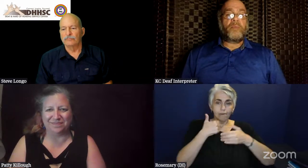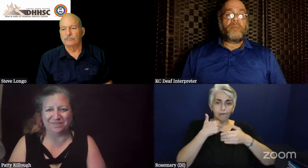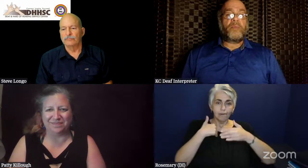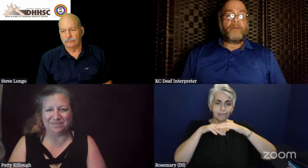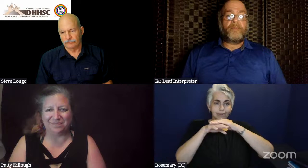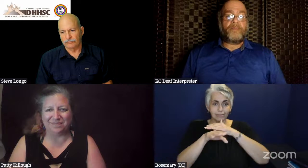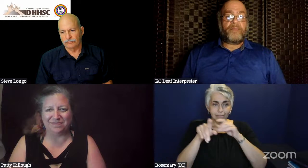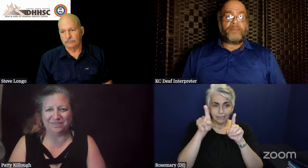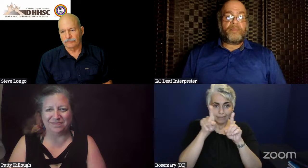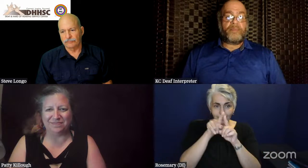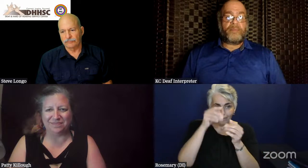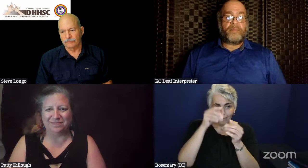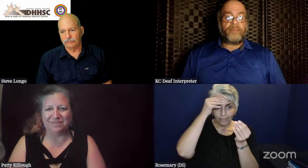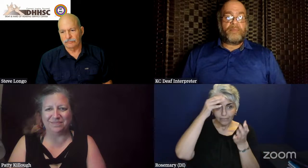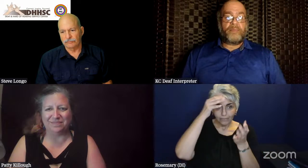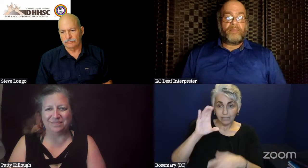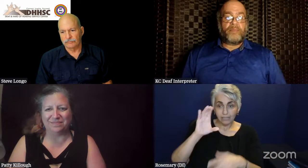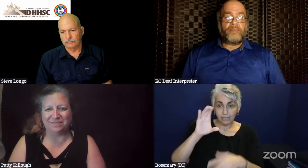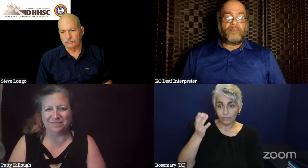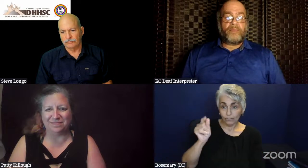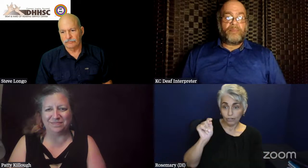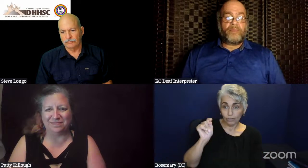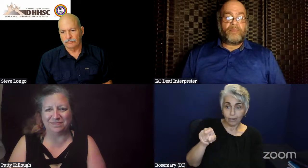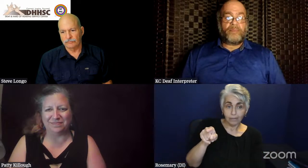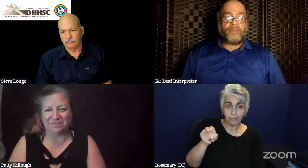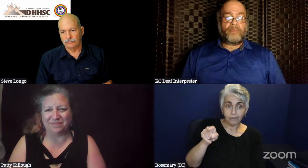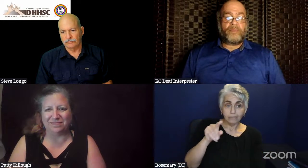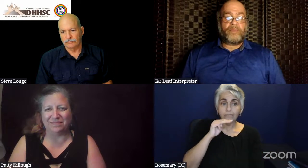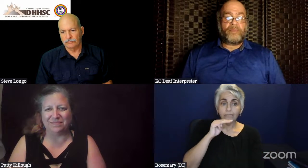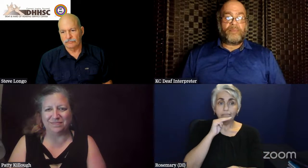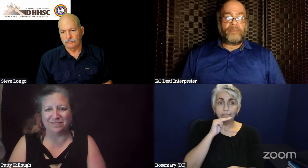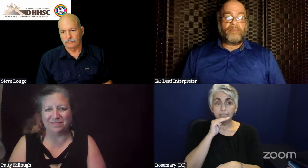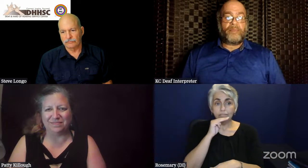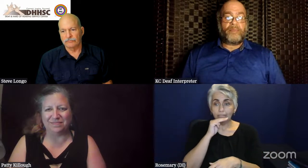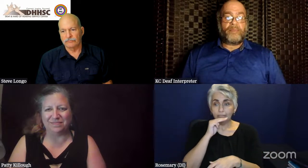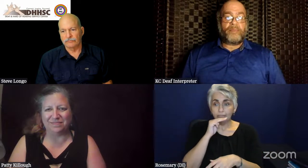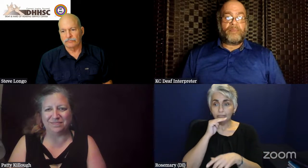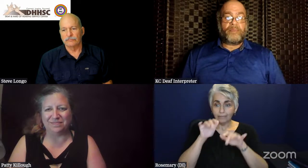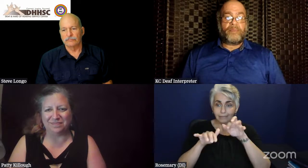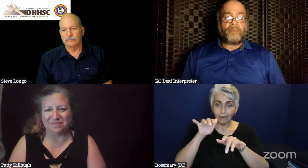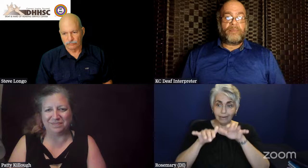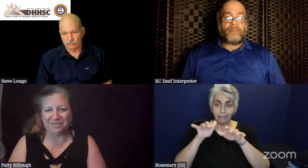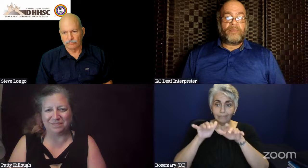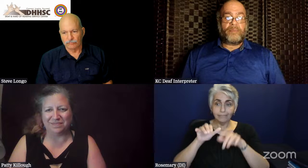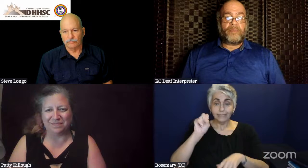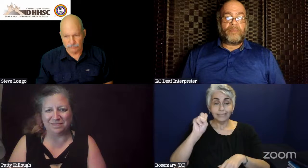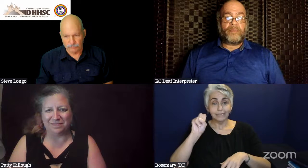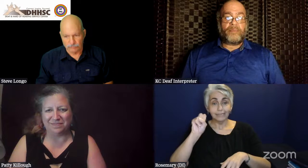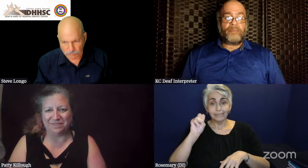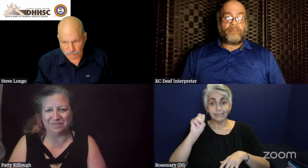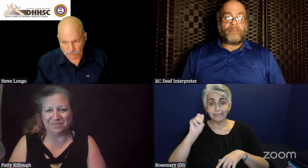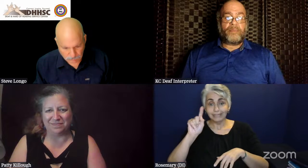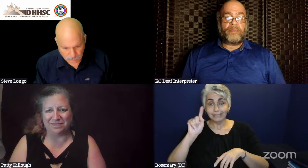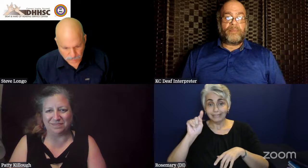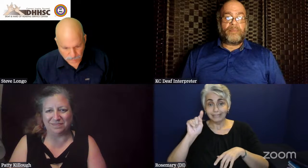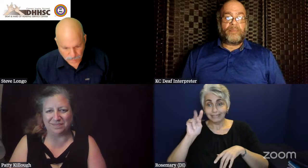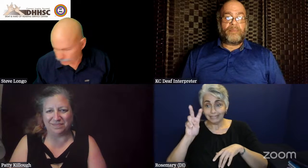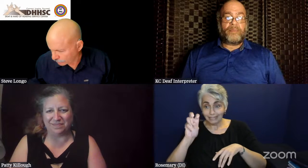I'm sorry, I want to be certain that everyone has access to the same information. Remember, in the